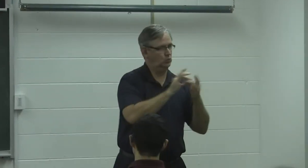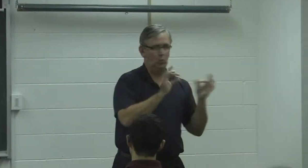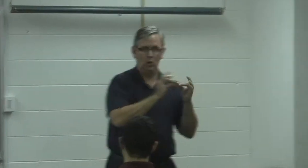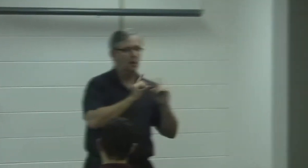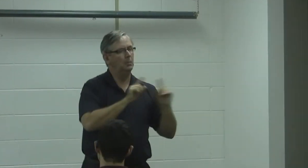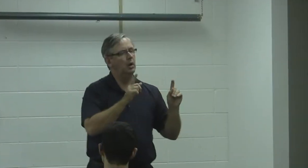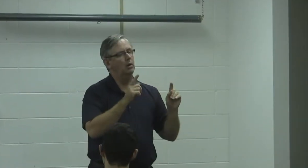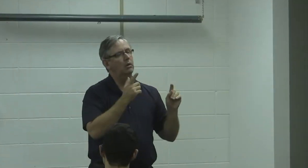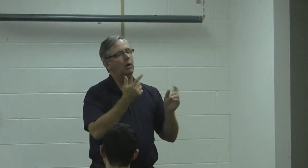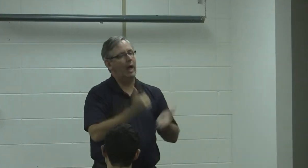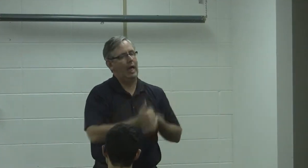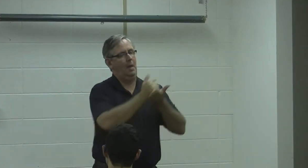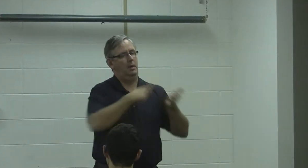Some of these stories in the Bible, they're not true.